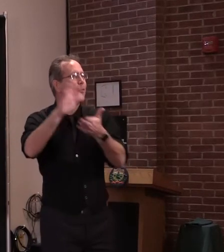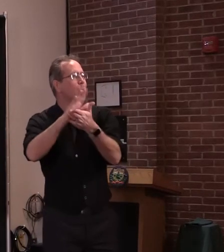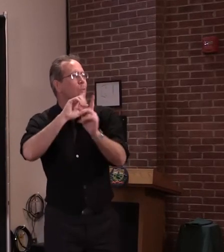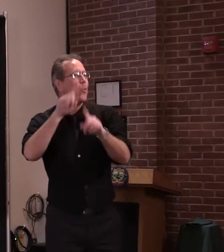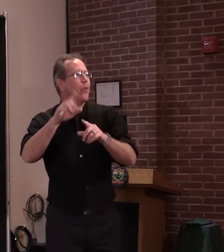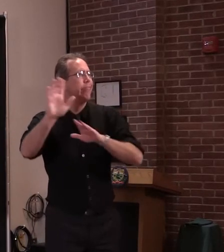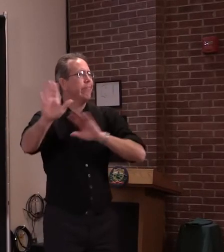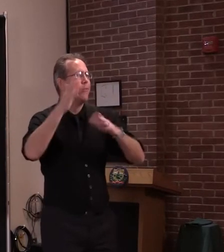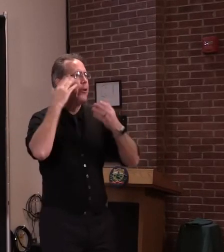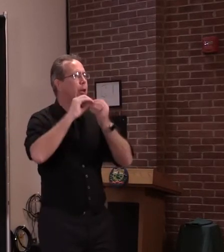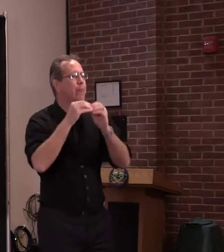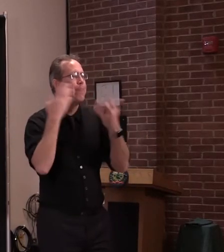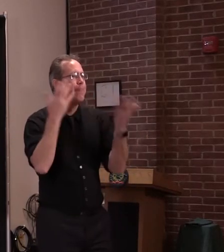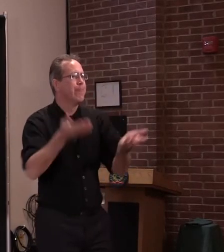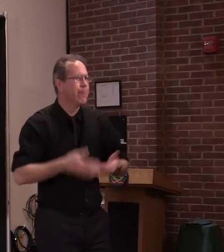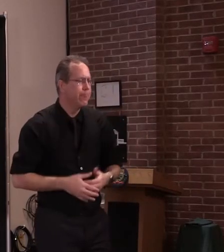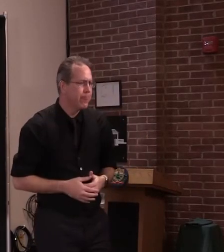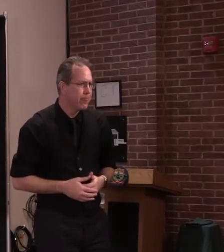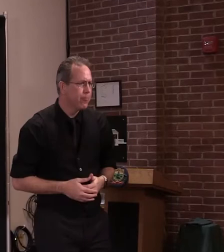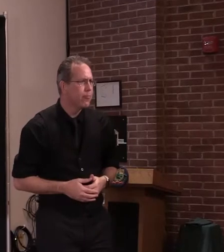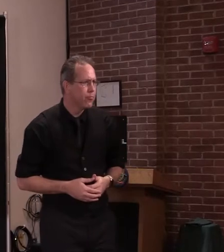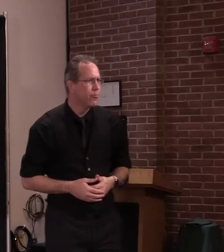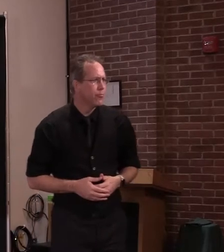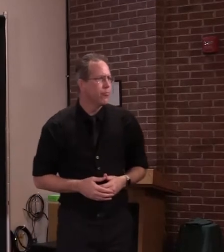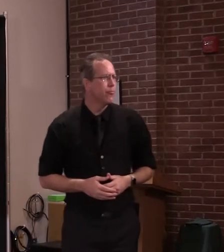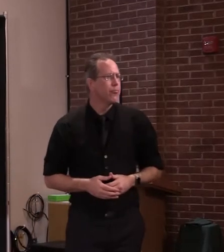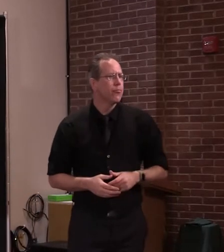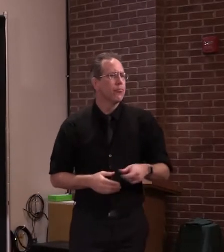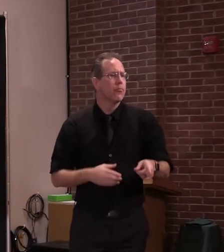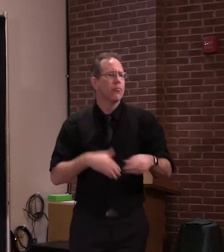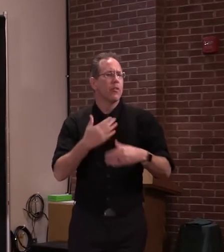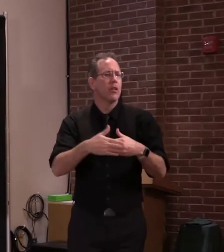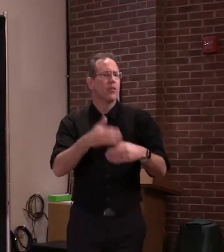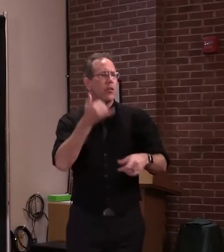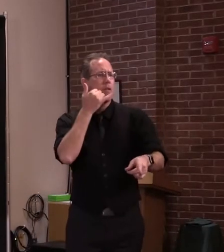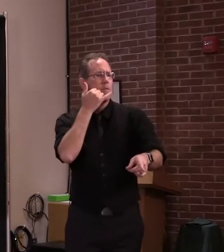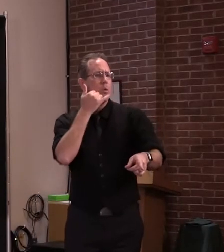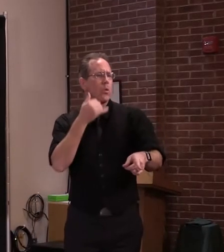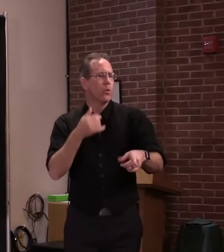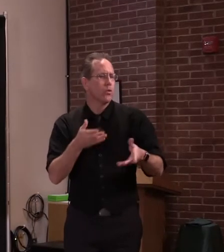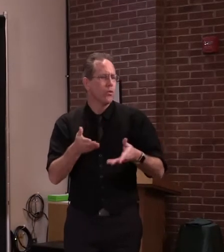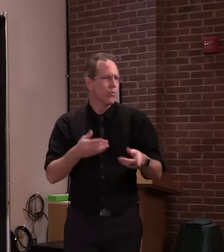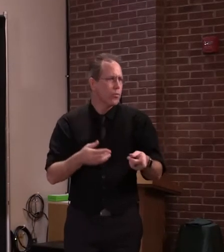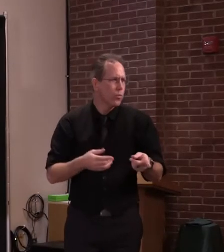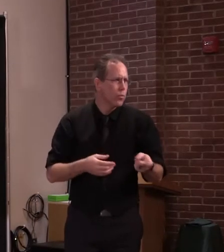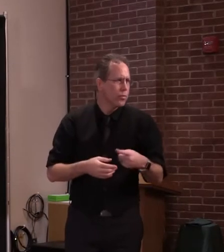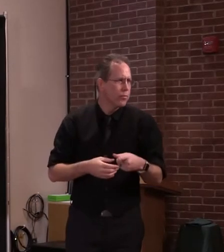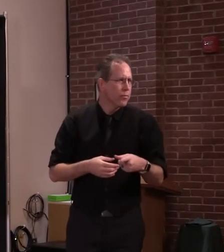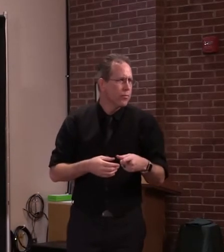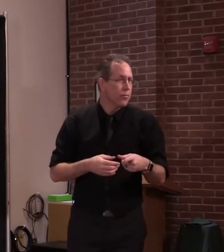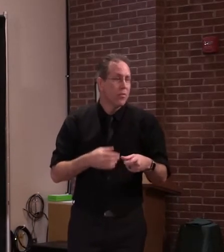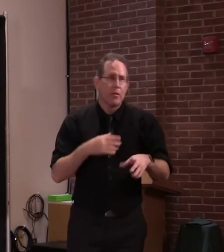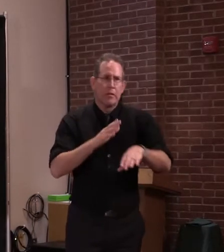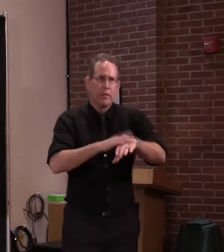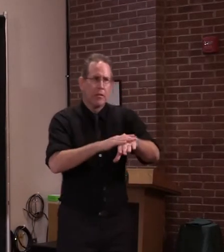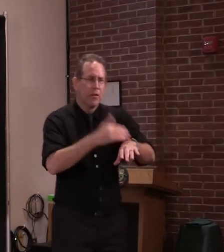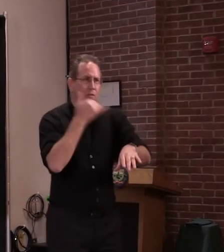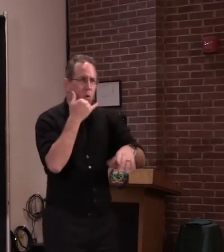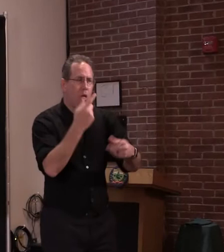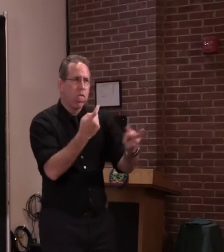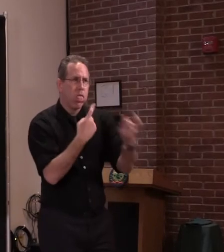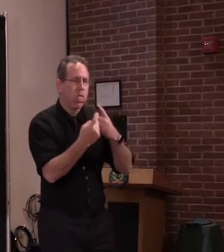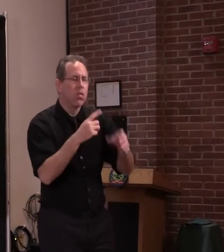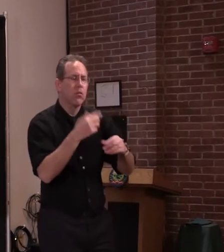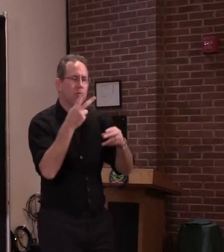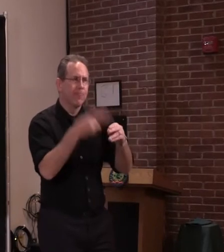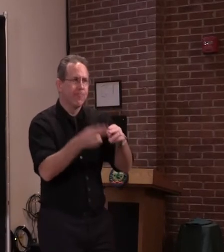All right, we will move to the phones now. And just to note, we have a hard stop at 2:00 and we have a longer than usual remote queue today. So asking